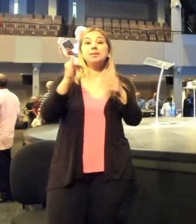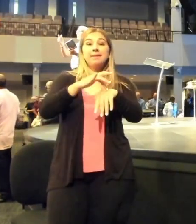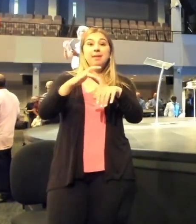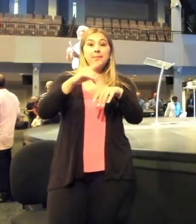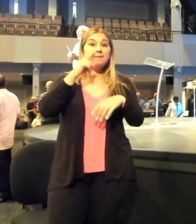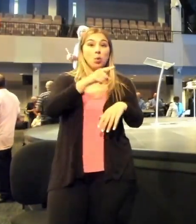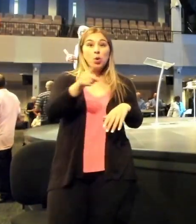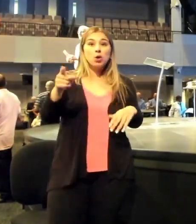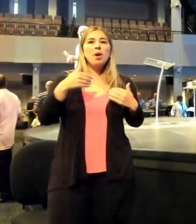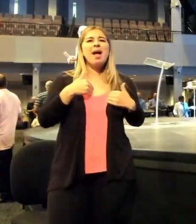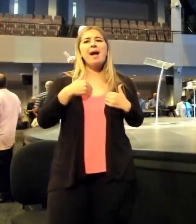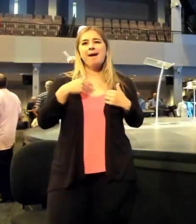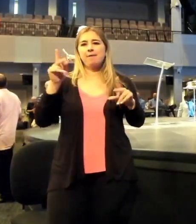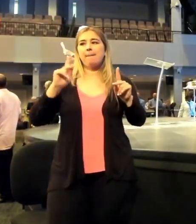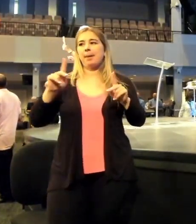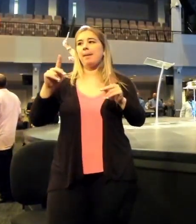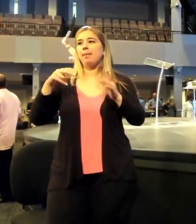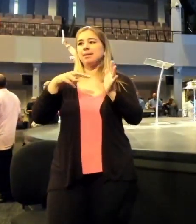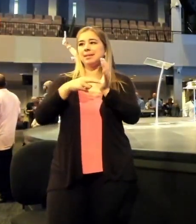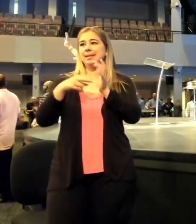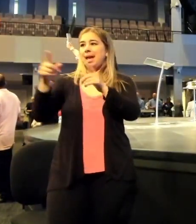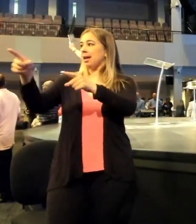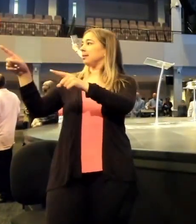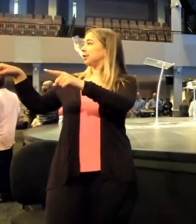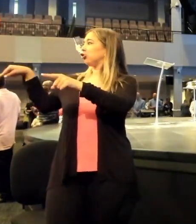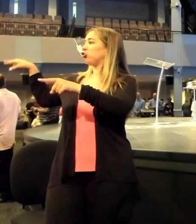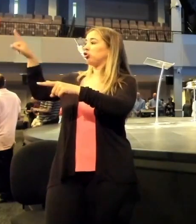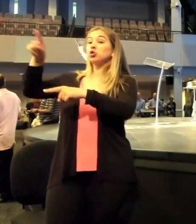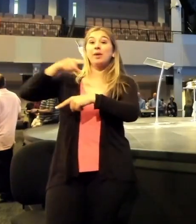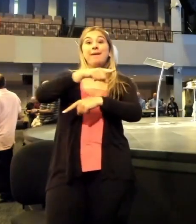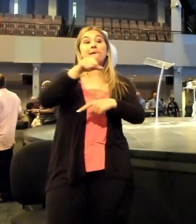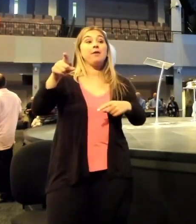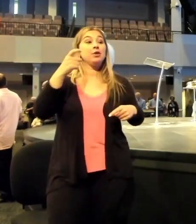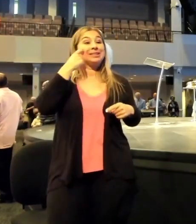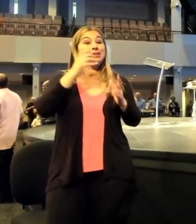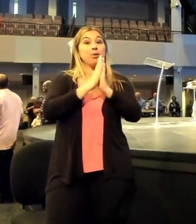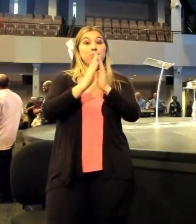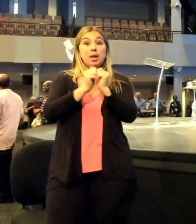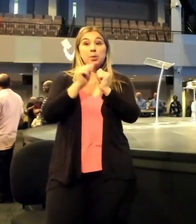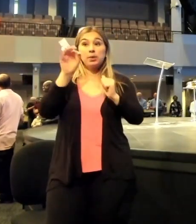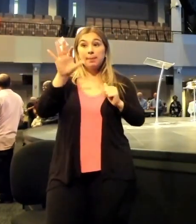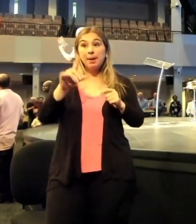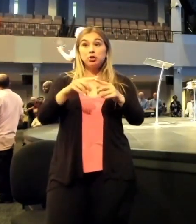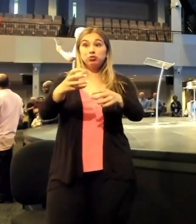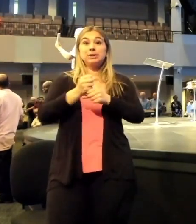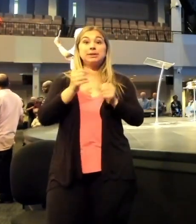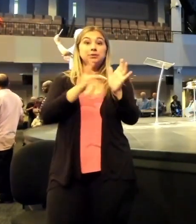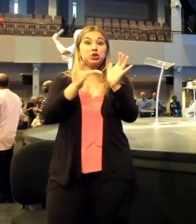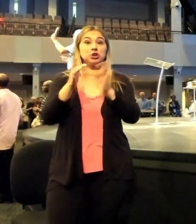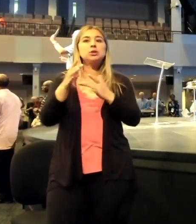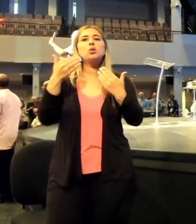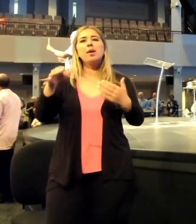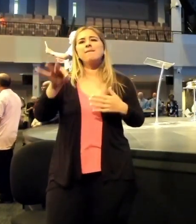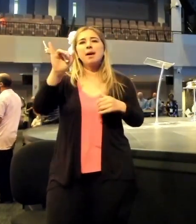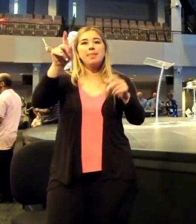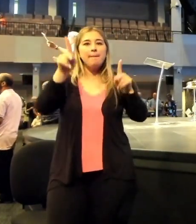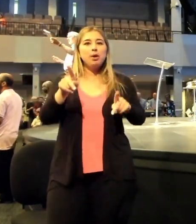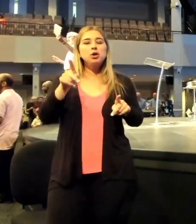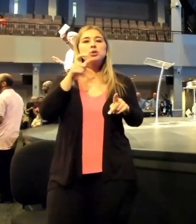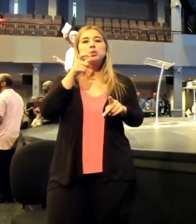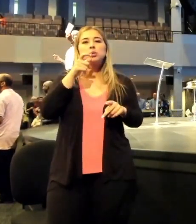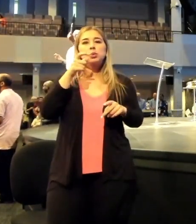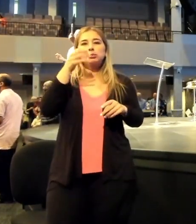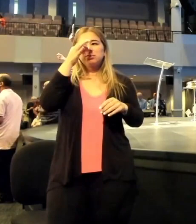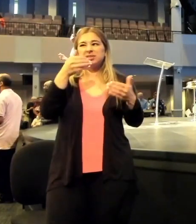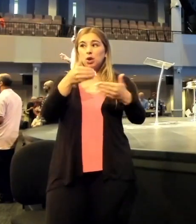And there are going to be people in the aisles, different places, holding that book up. So again, if you prayed to receive Jesus in your life, find that person closest to you. And